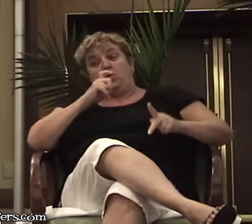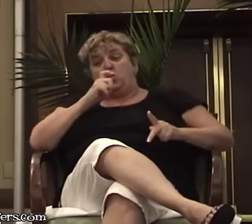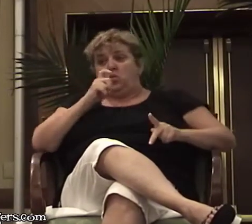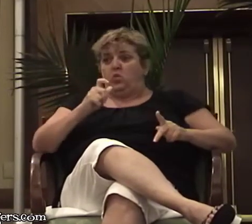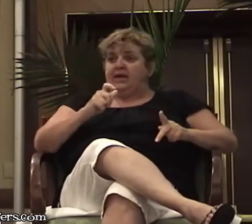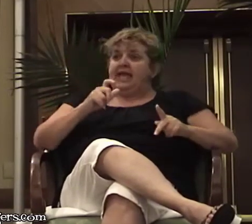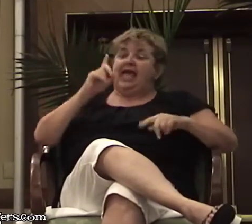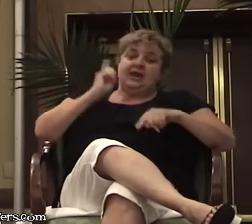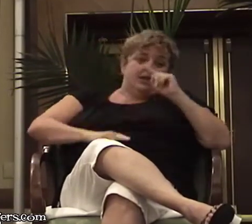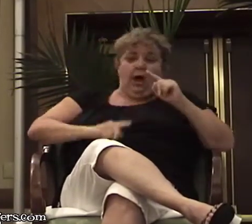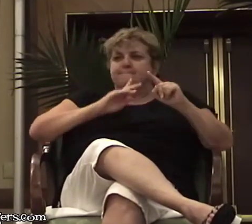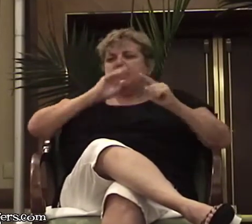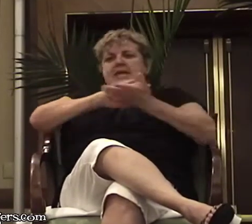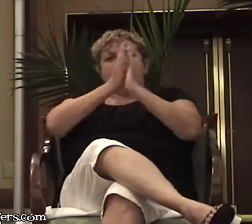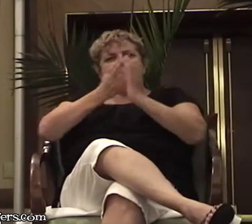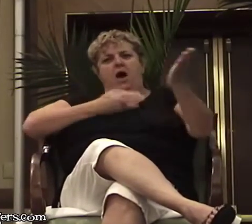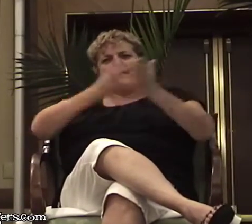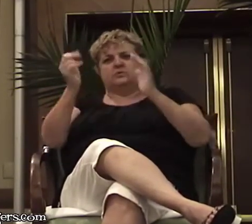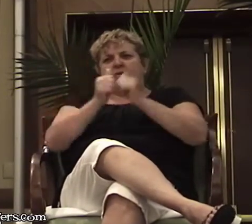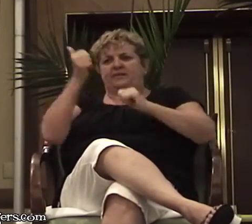themselves. And the bus driver said, oh, hell no.